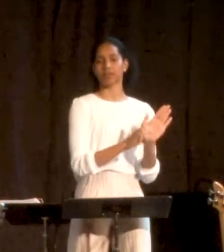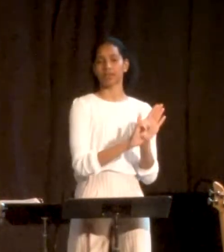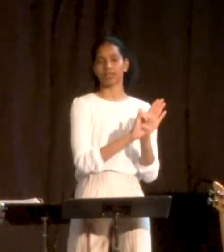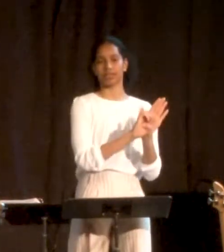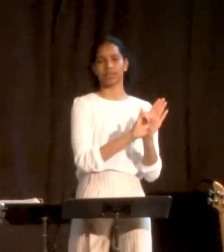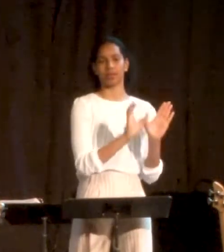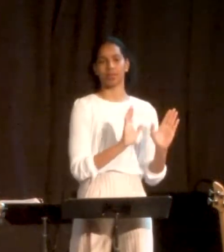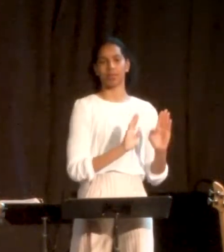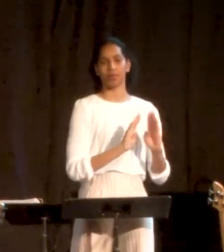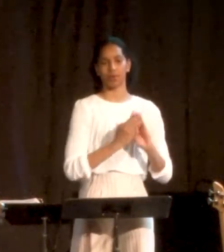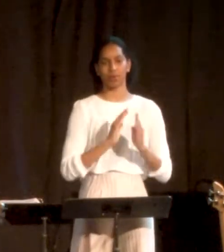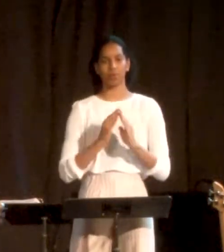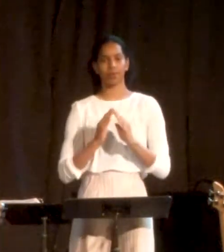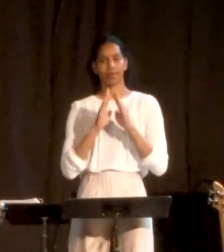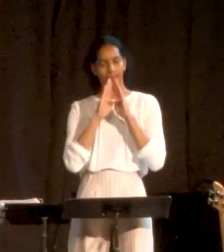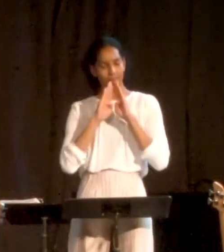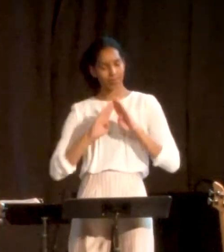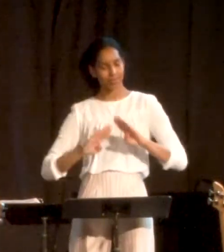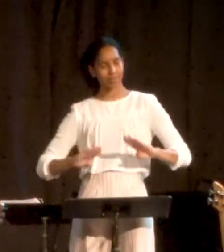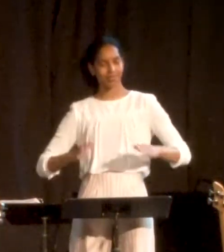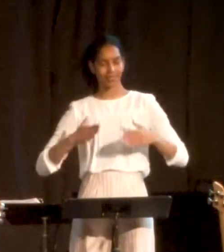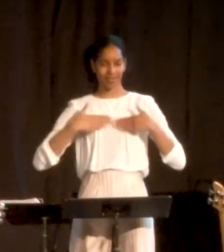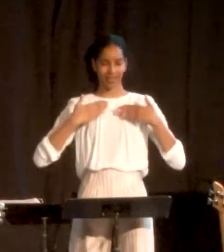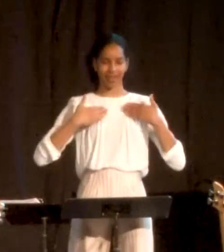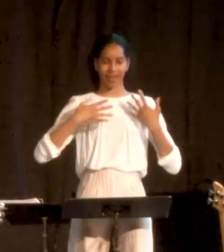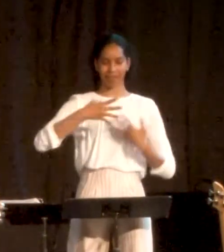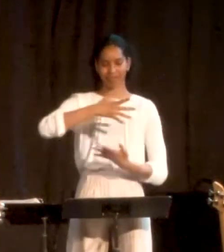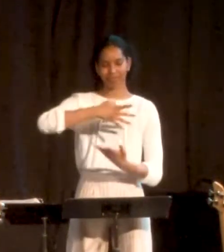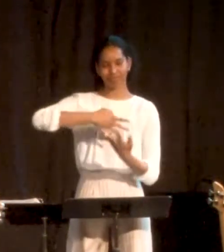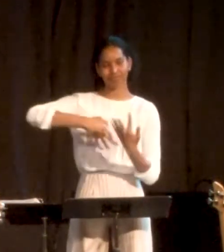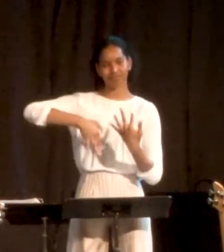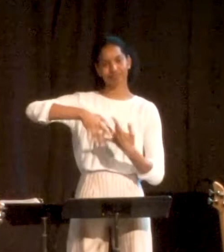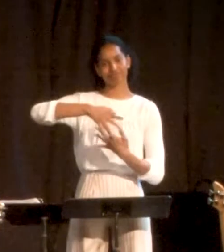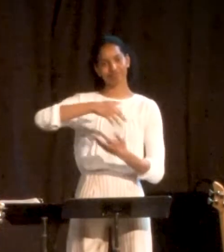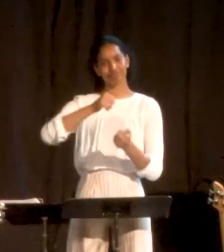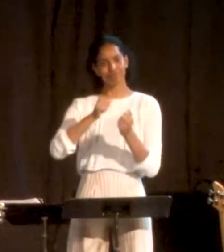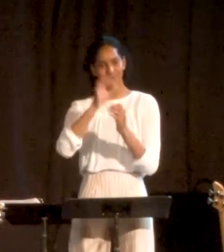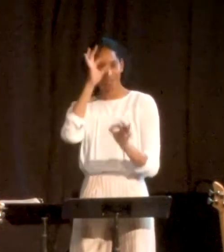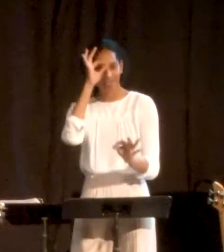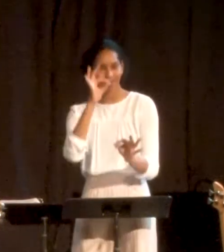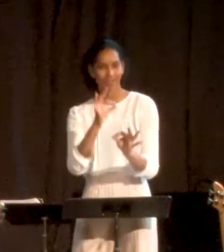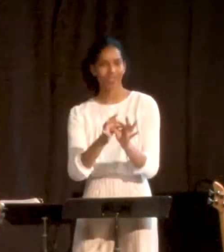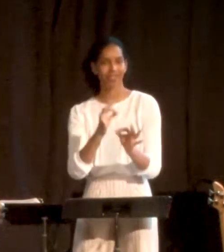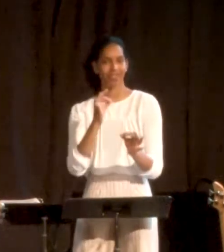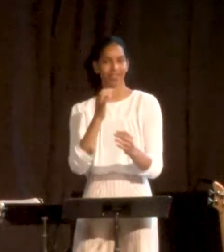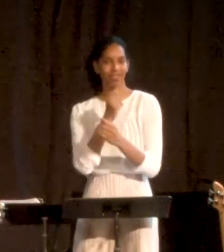peacefully, happily coexisting in faith, in love, and in prayer.